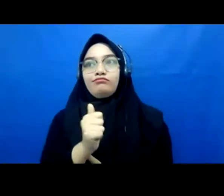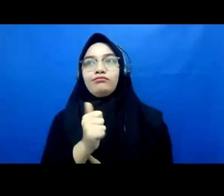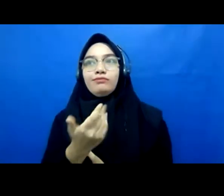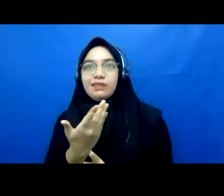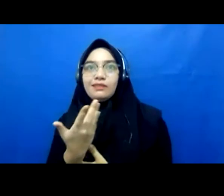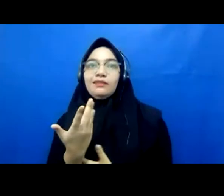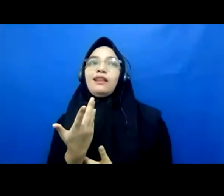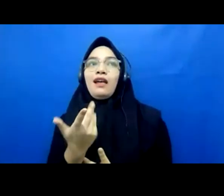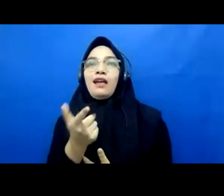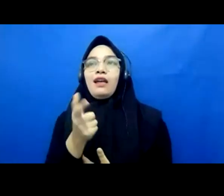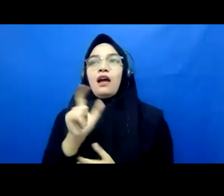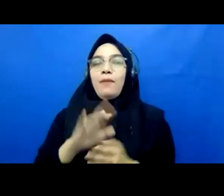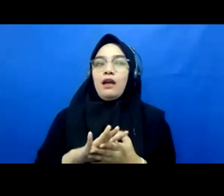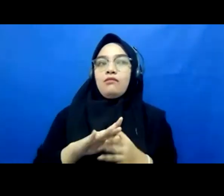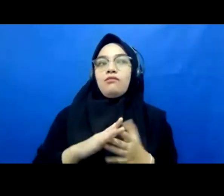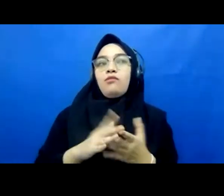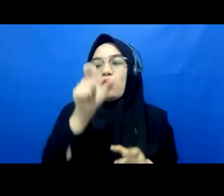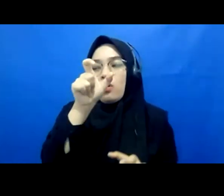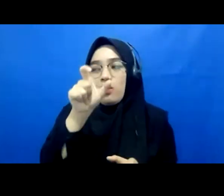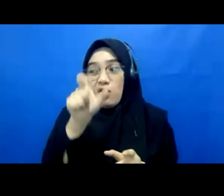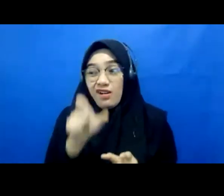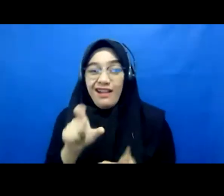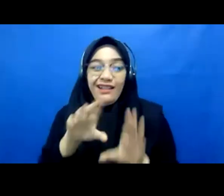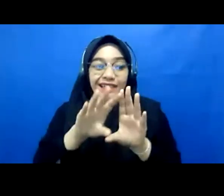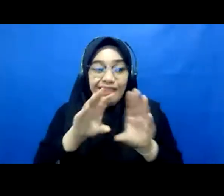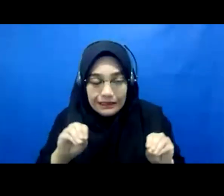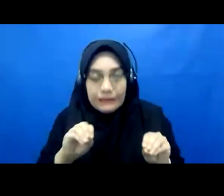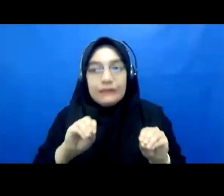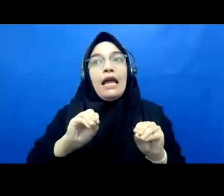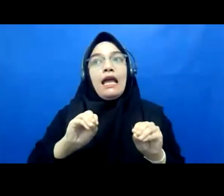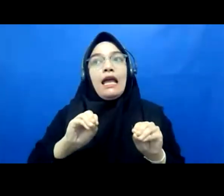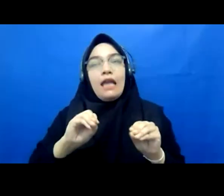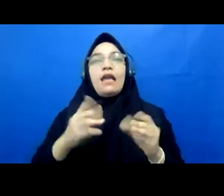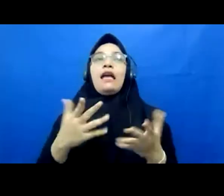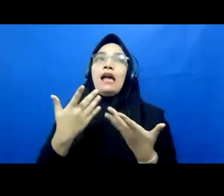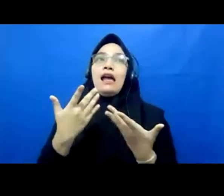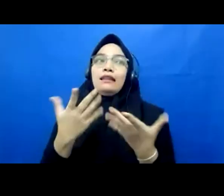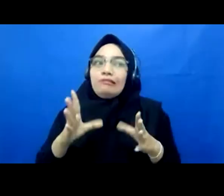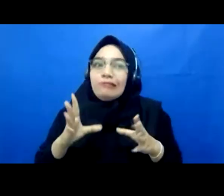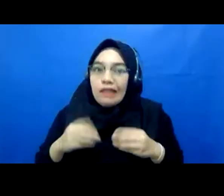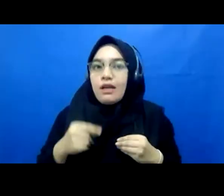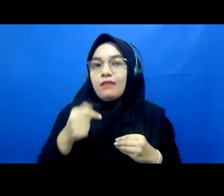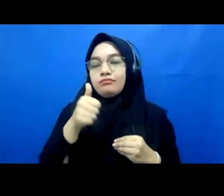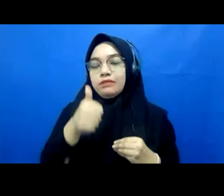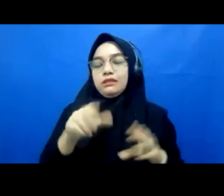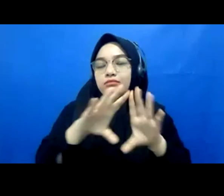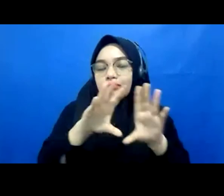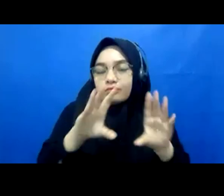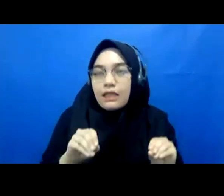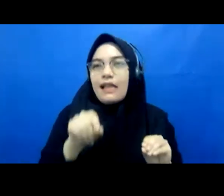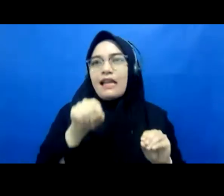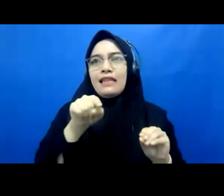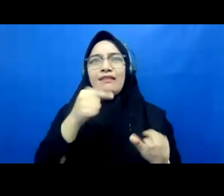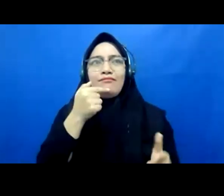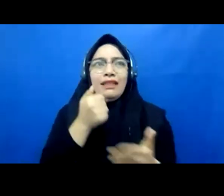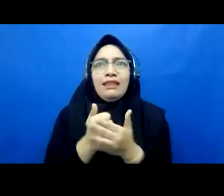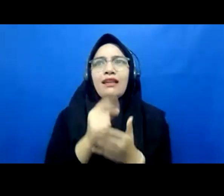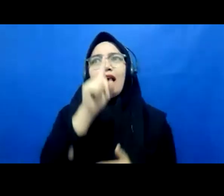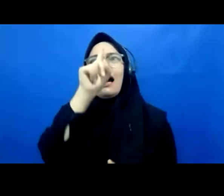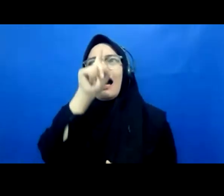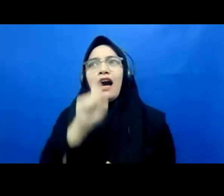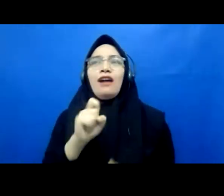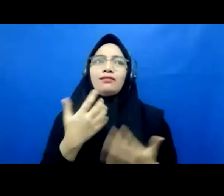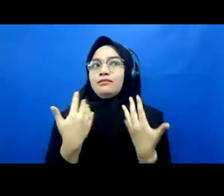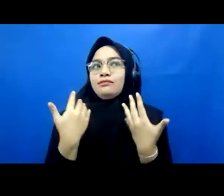panelists agree, it is a lot easier than people perceive it to be. So keep pushing for it and demonstrating it. And as Nicola said, capture your